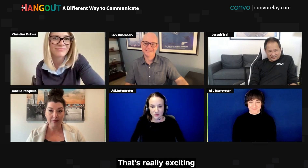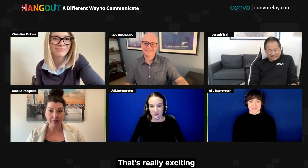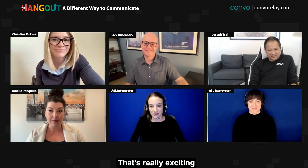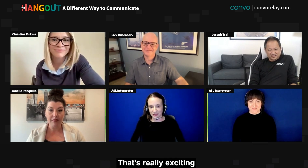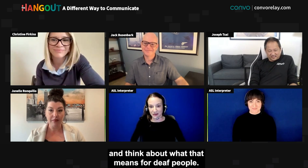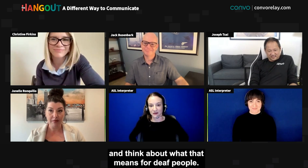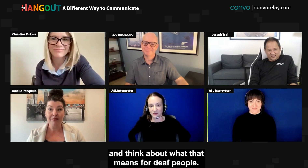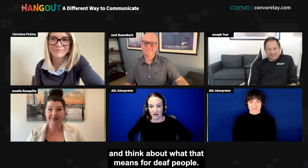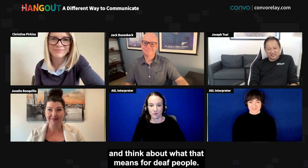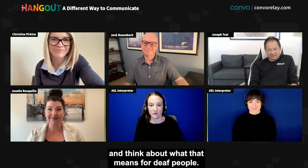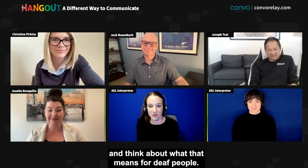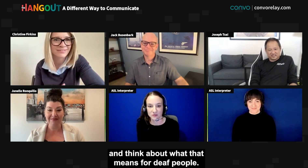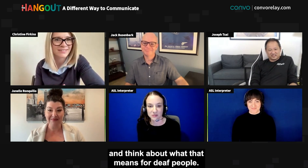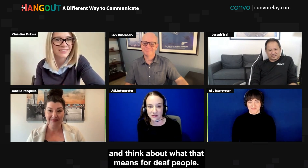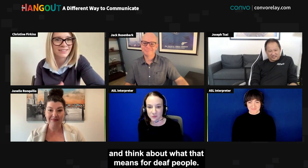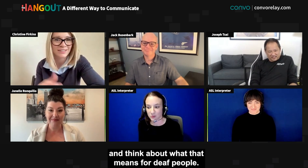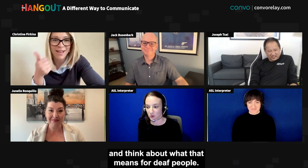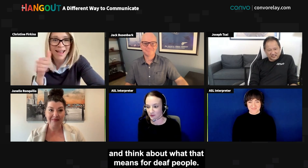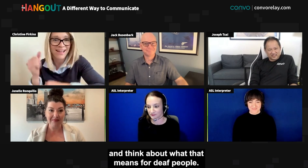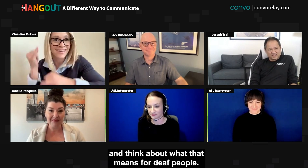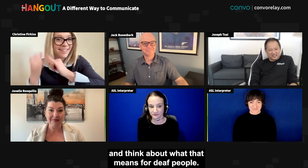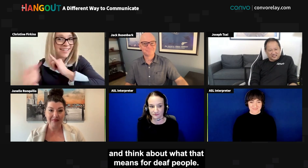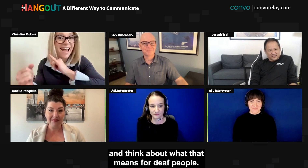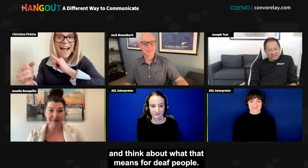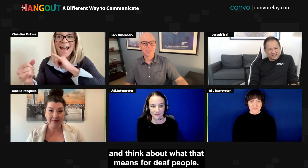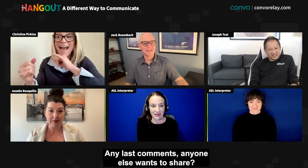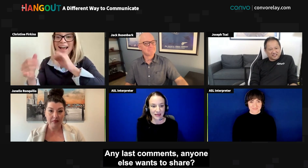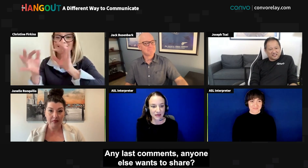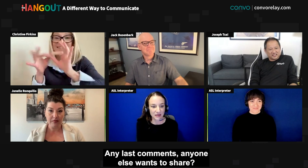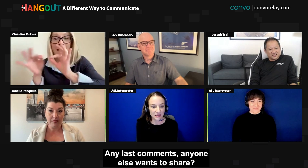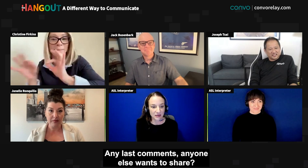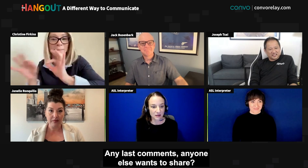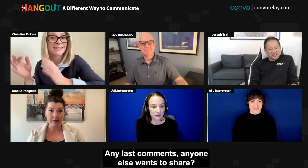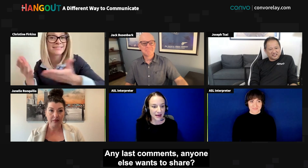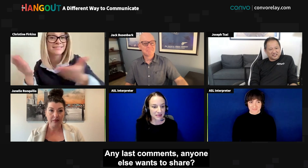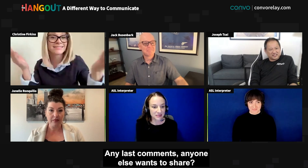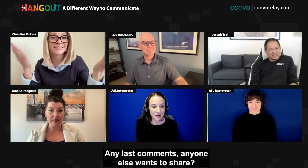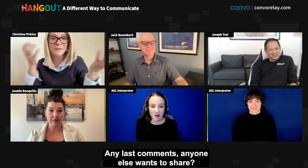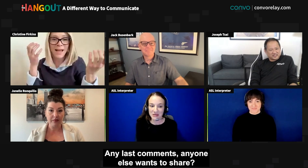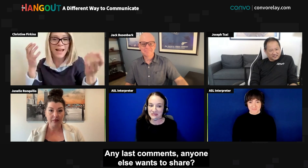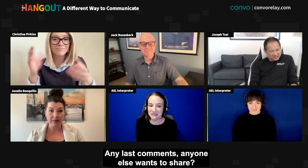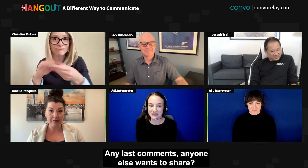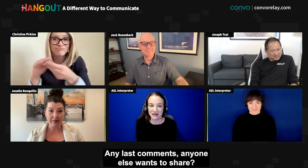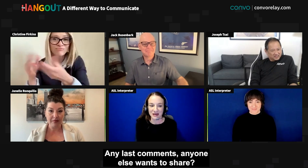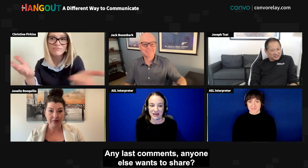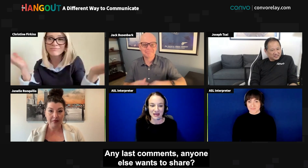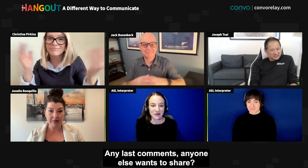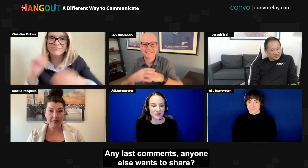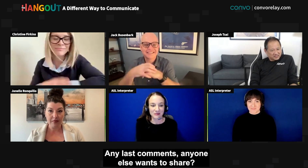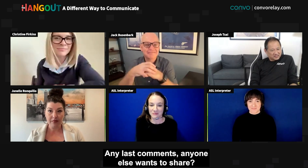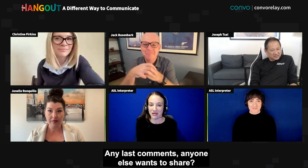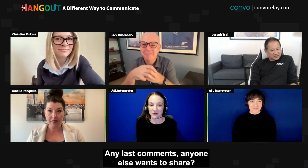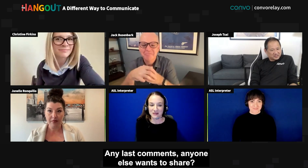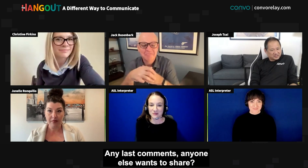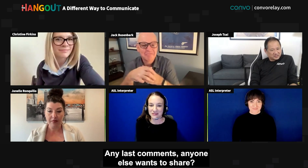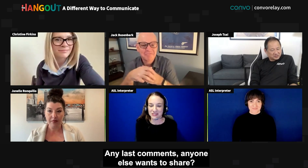really exciting to think about what that means for deaf people. Any last comments? Anything anyone else wants to